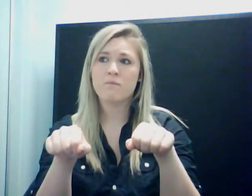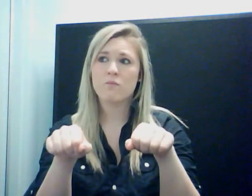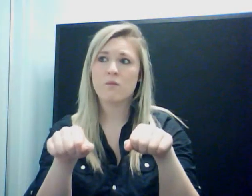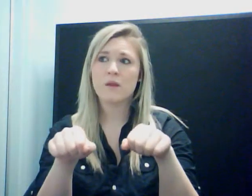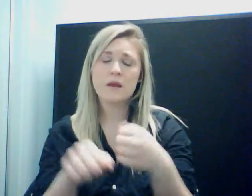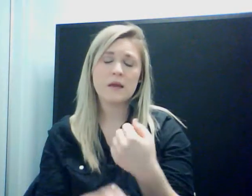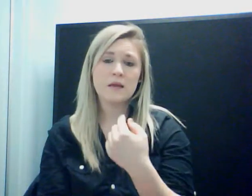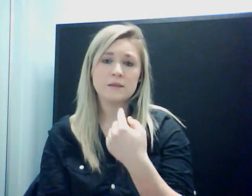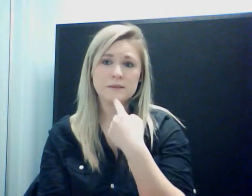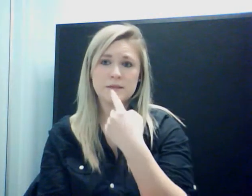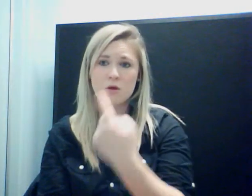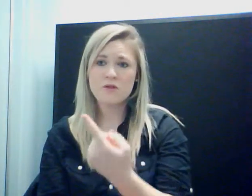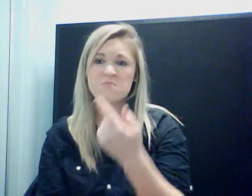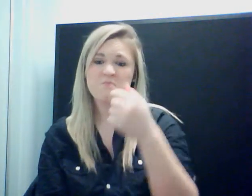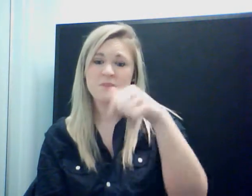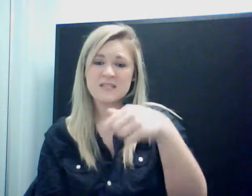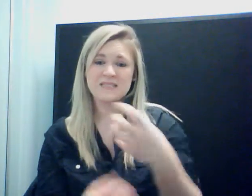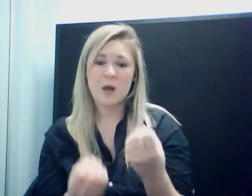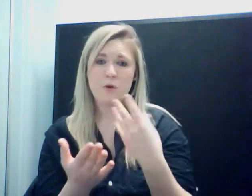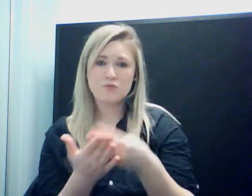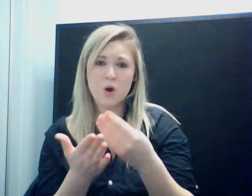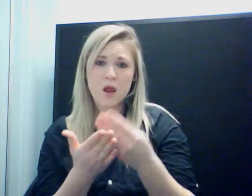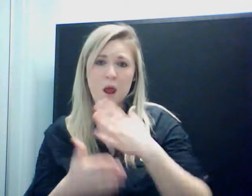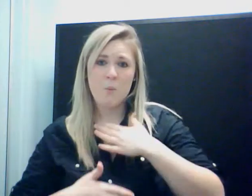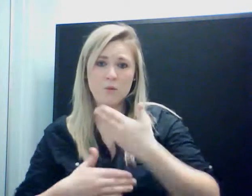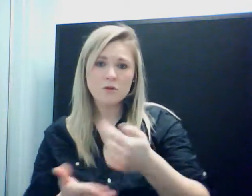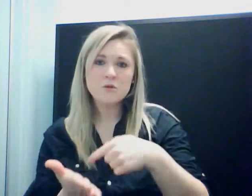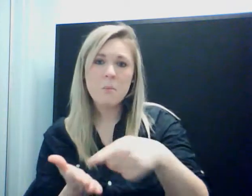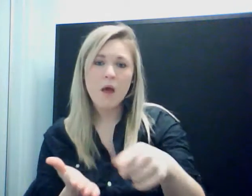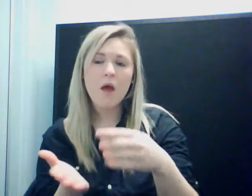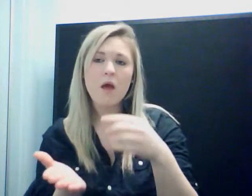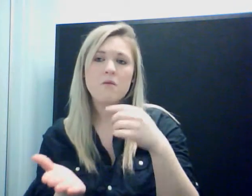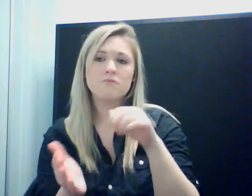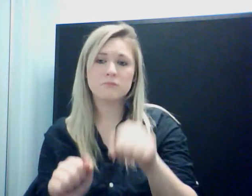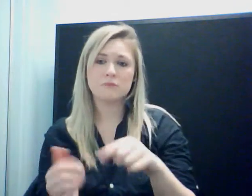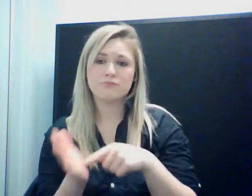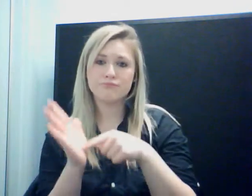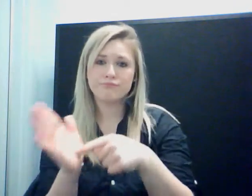price you want to make an offer. The closer you get to me, I can tell you that